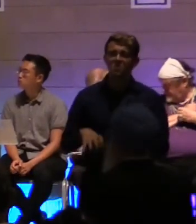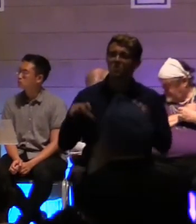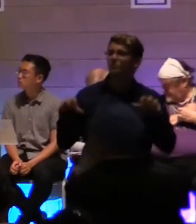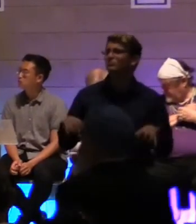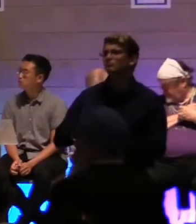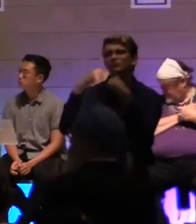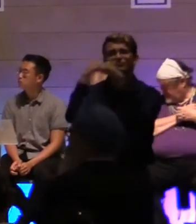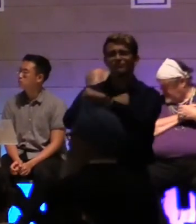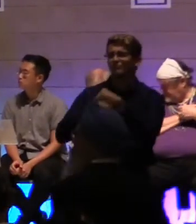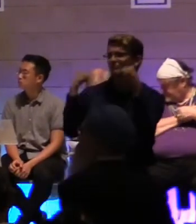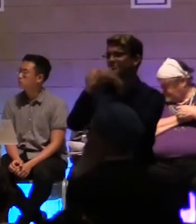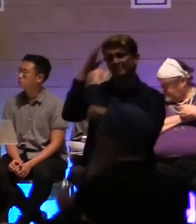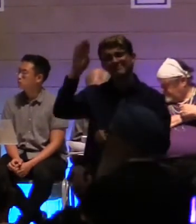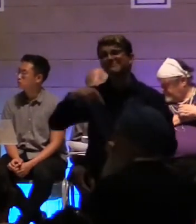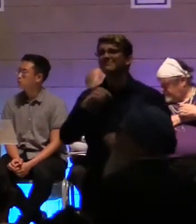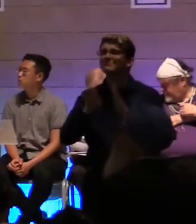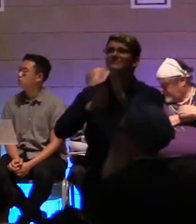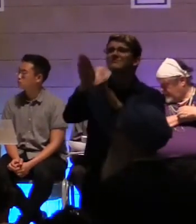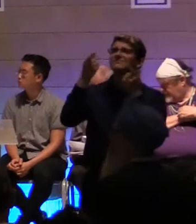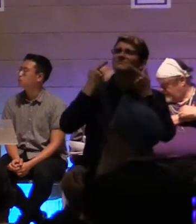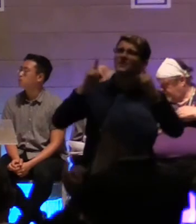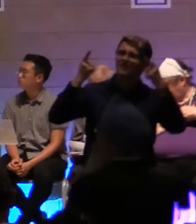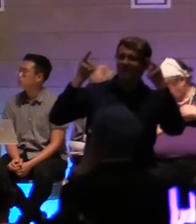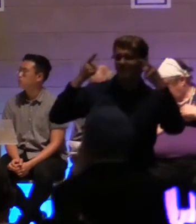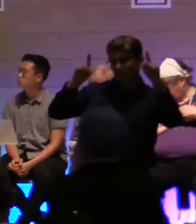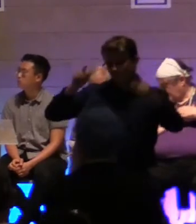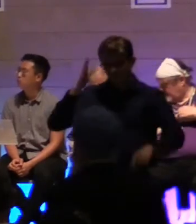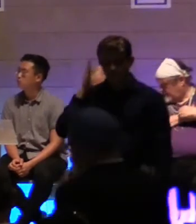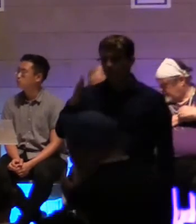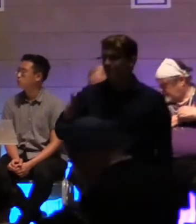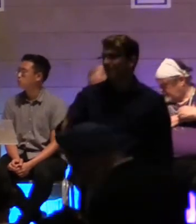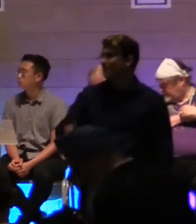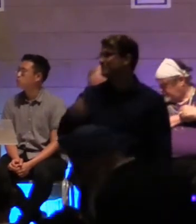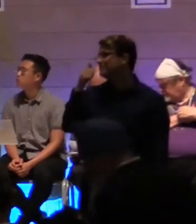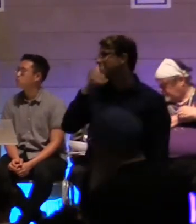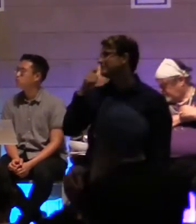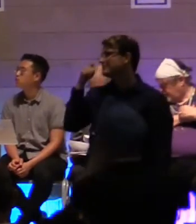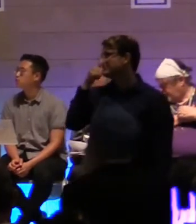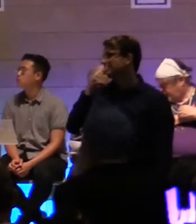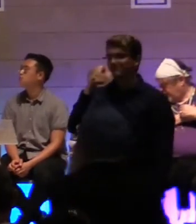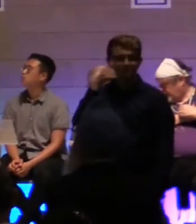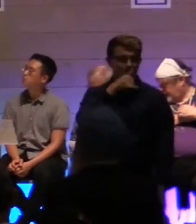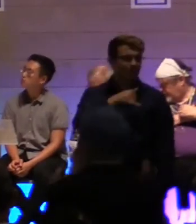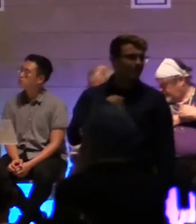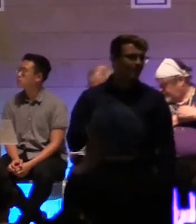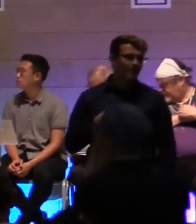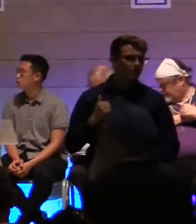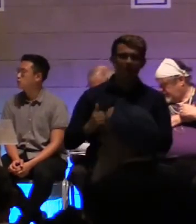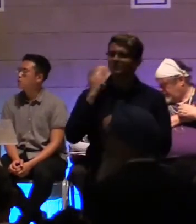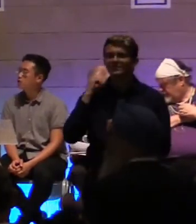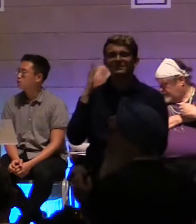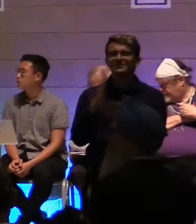See, I won't cease. I'll just praise. I'll just praise my way through. That's how